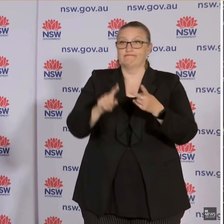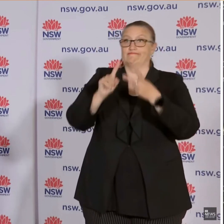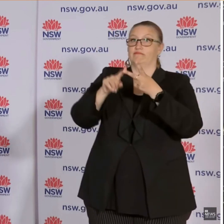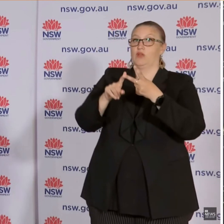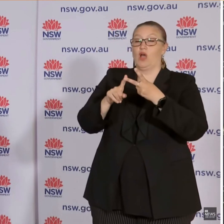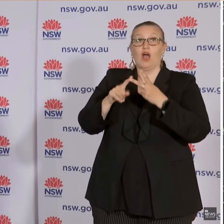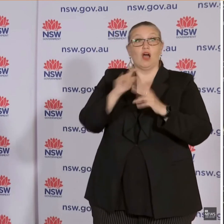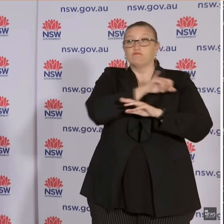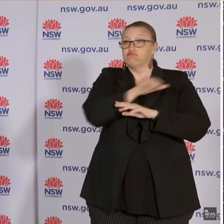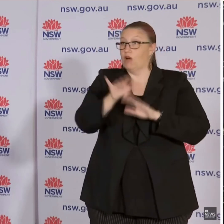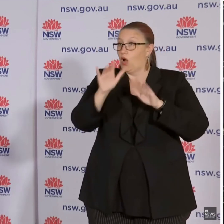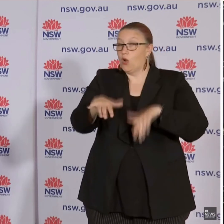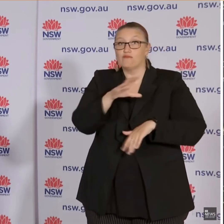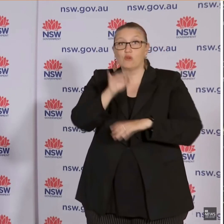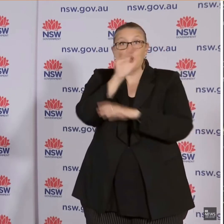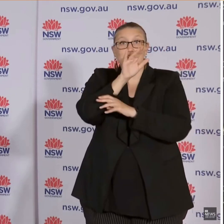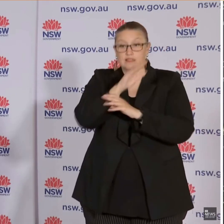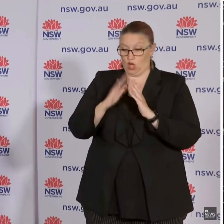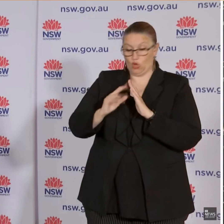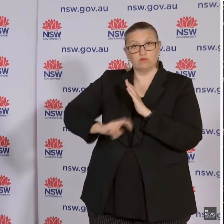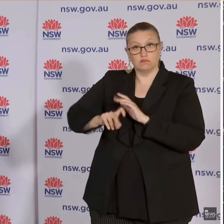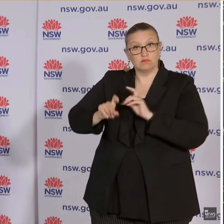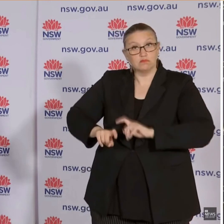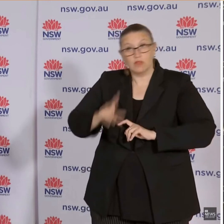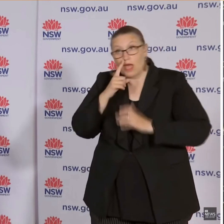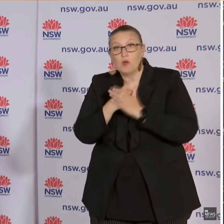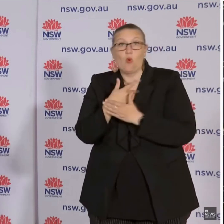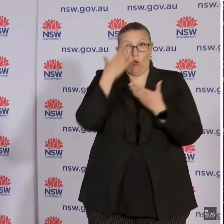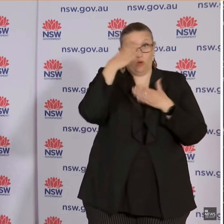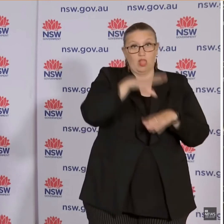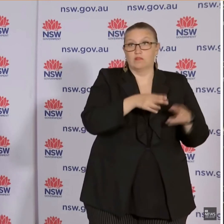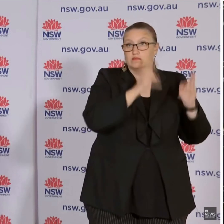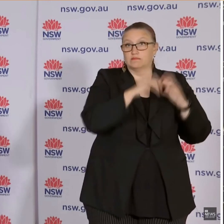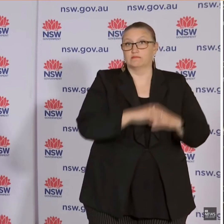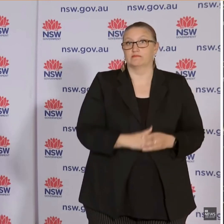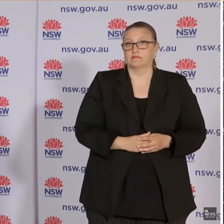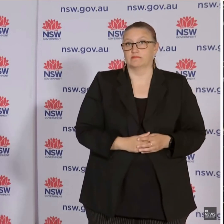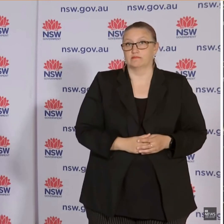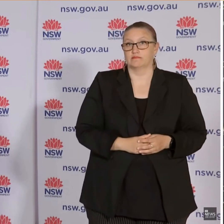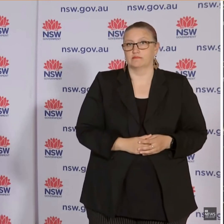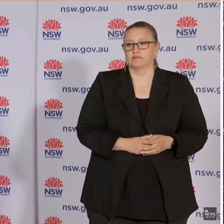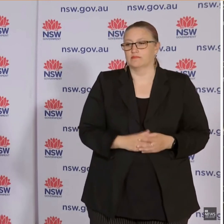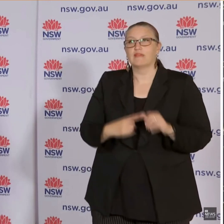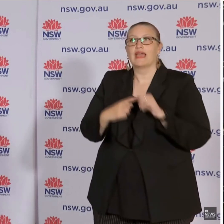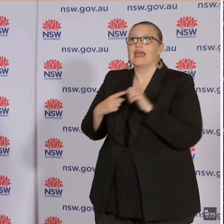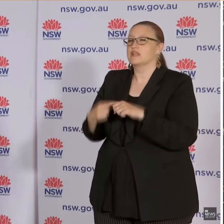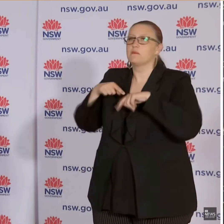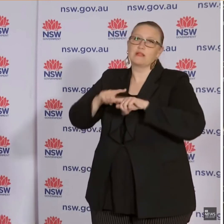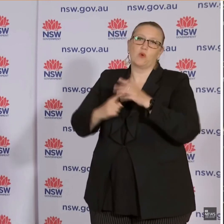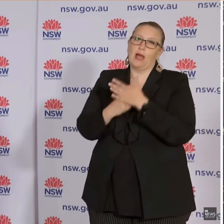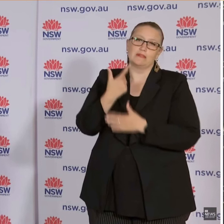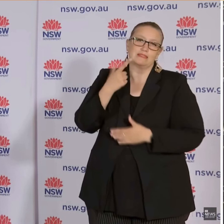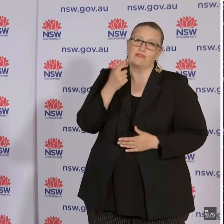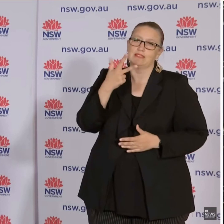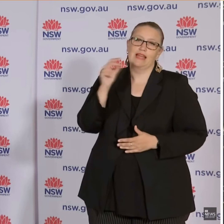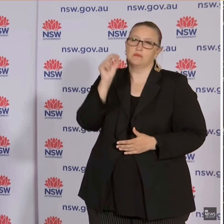are looking at what models will work best moving forward when we hit 70% and 80% double dose. At the moment, we have thousands of staff looking